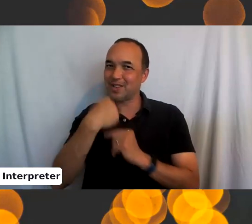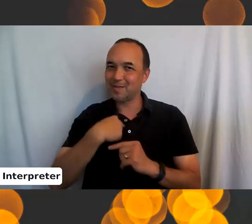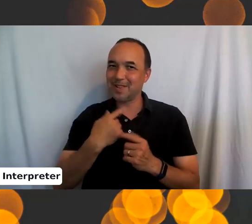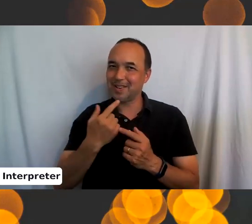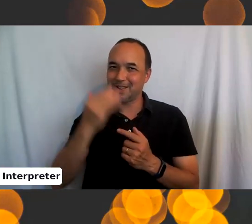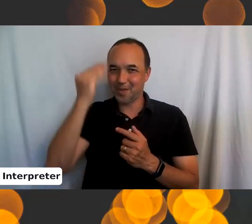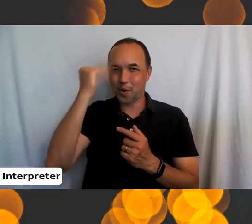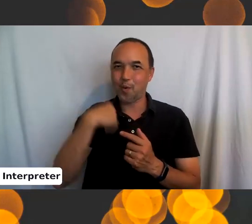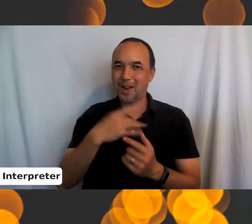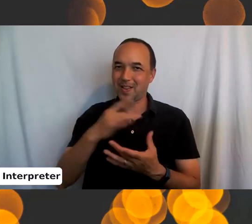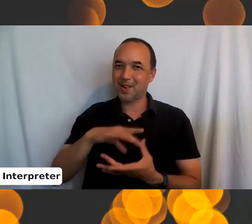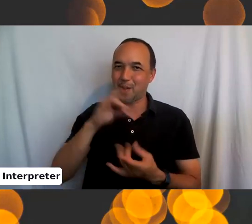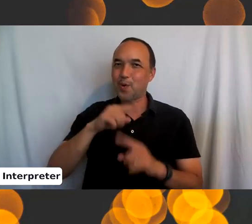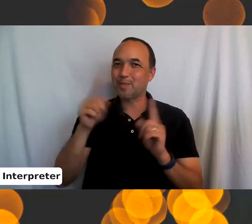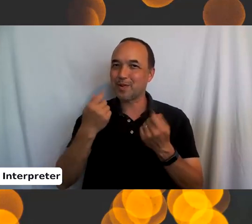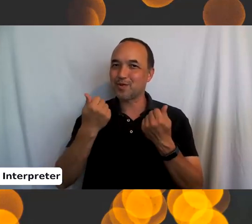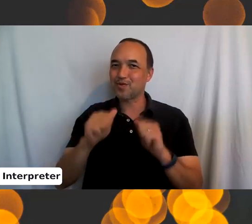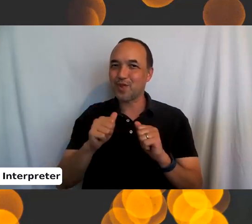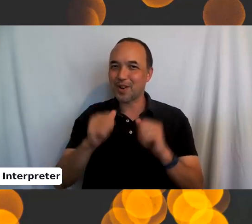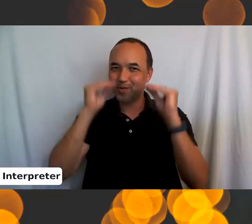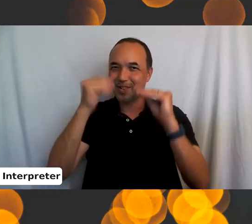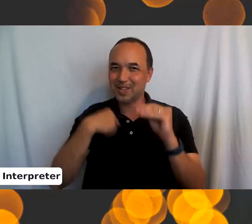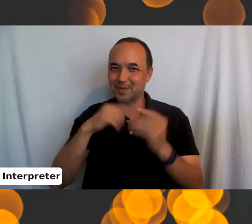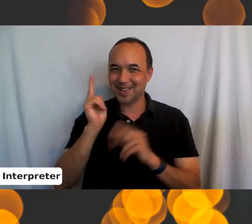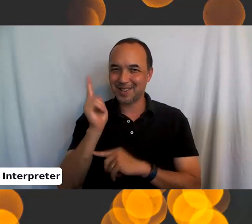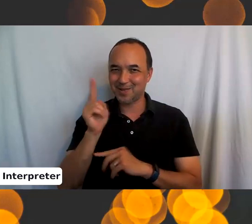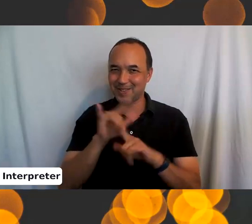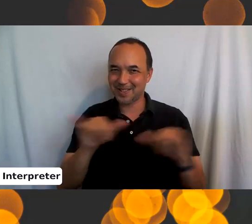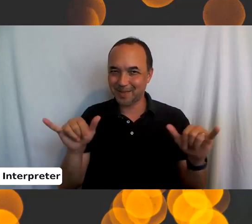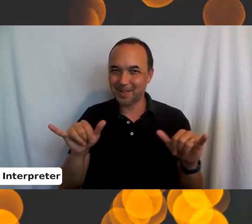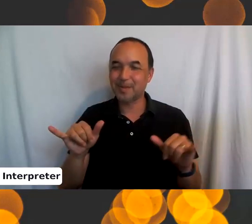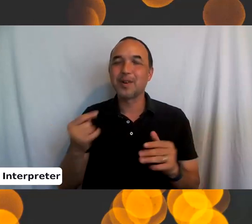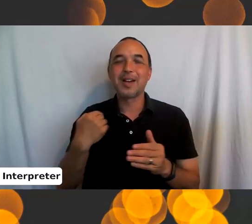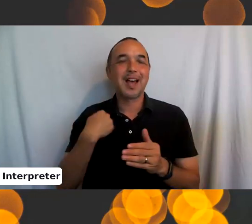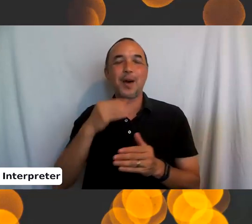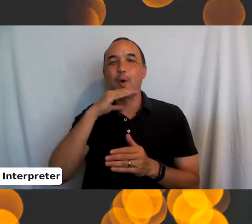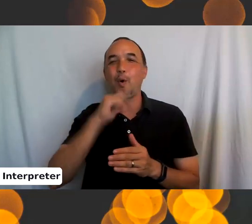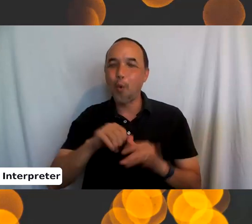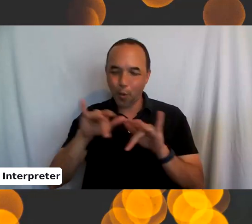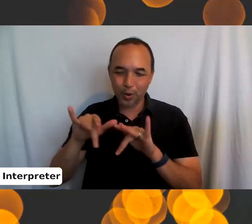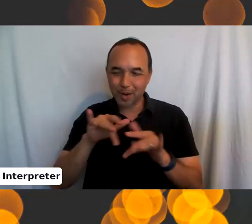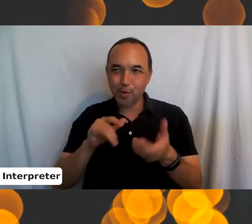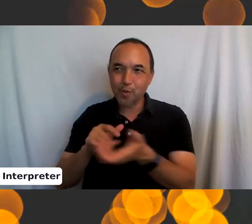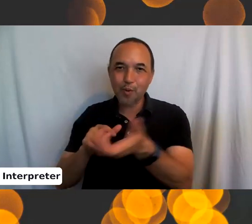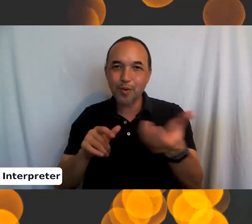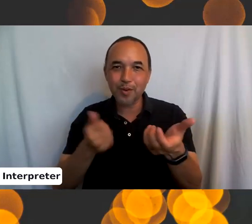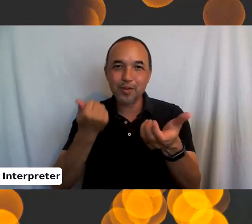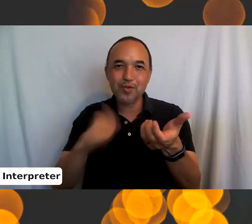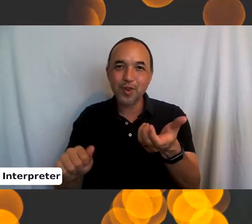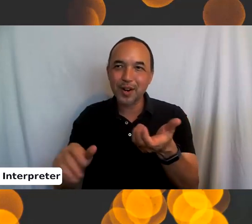so, but I do remember we had this beat up old tape recorder, and we were trying to get EVPs and things.